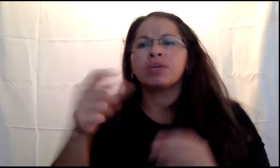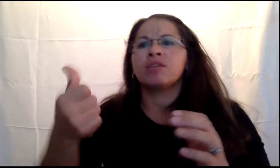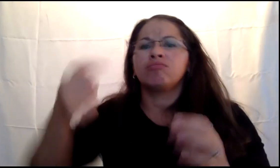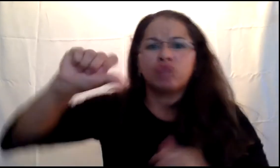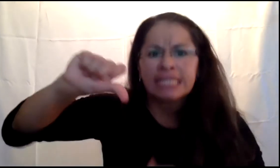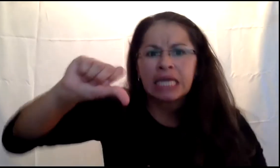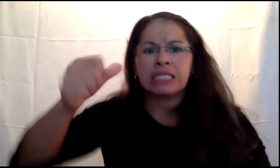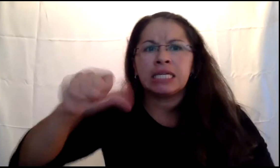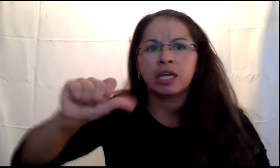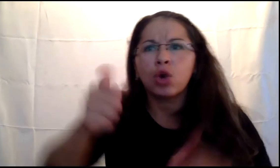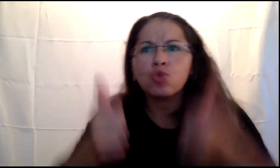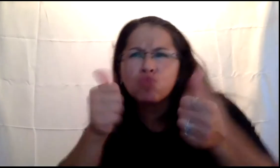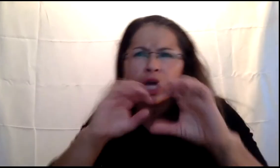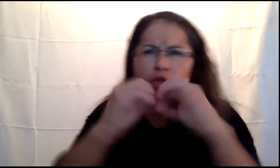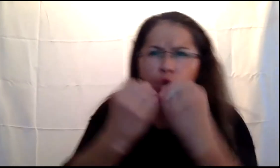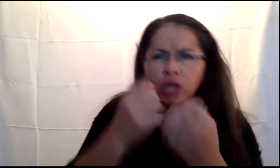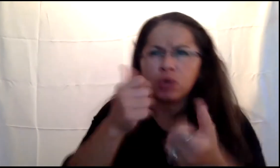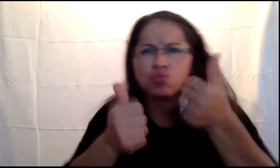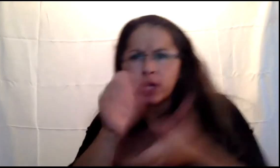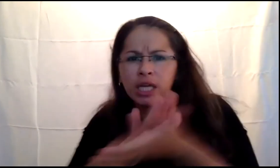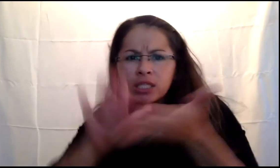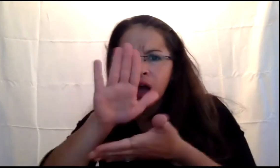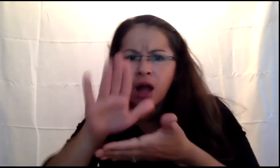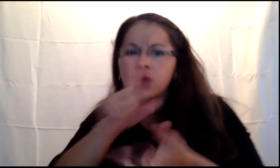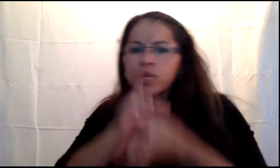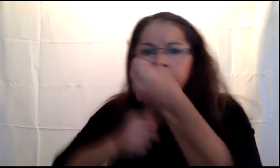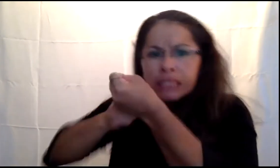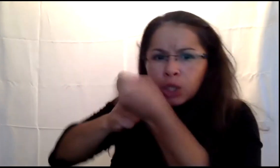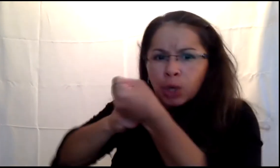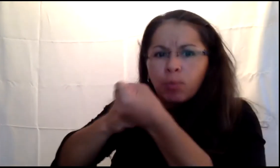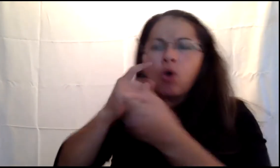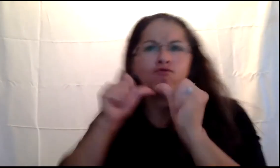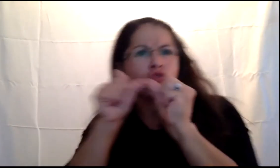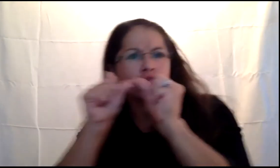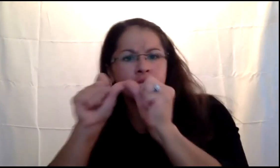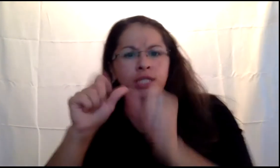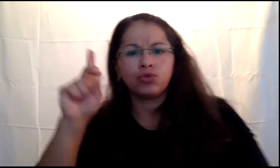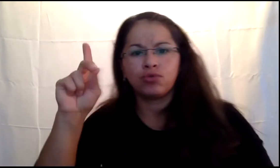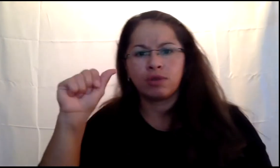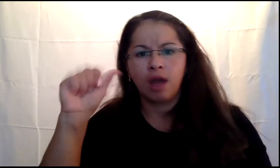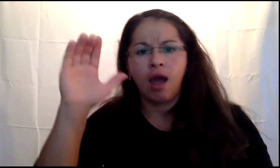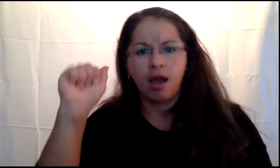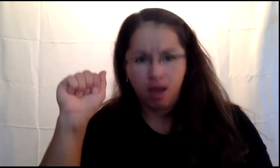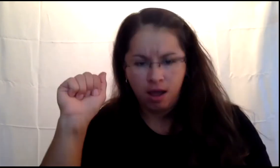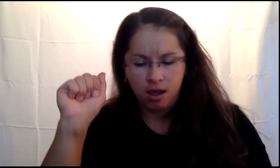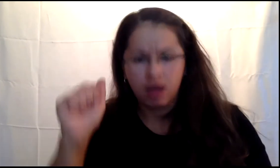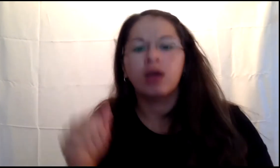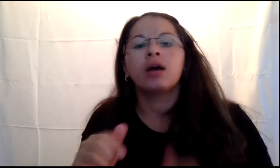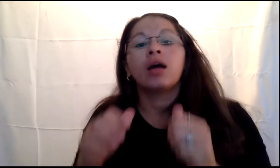colleges were in support of continuing DACA. And with DACA in front of the Supreme Court now, there's